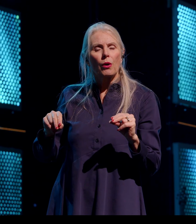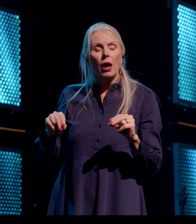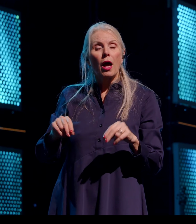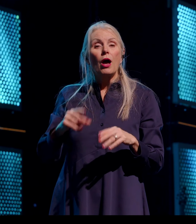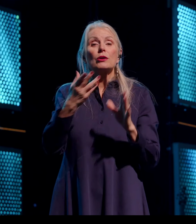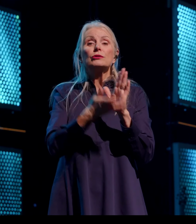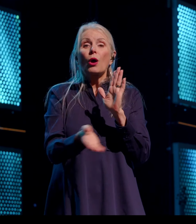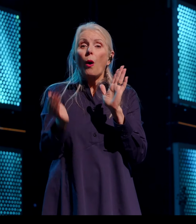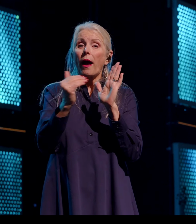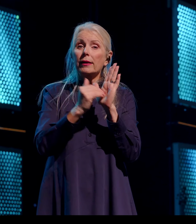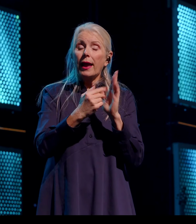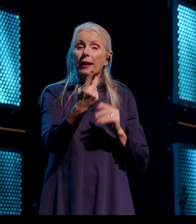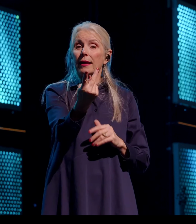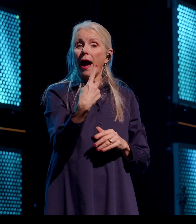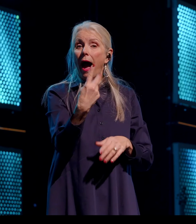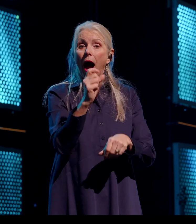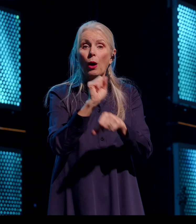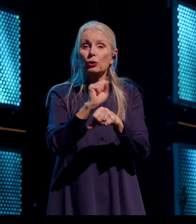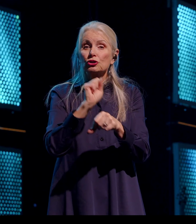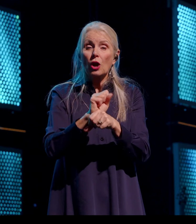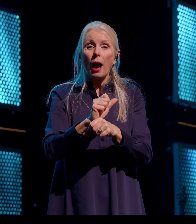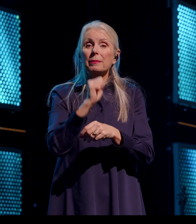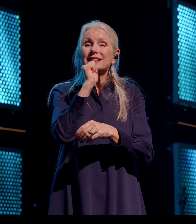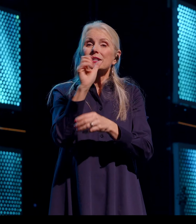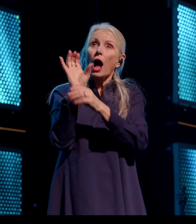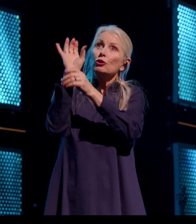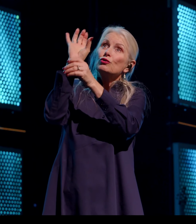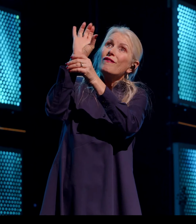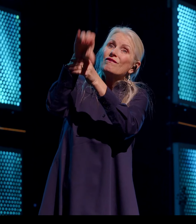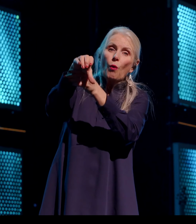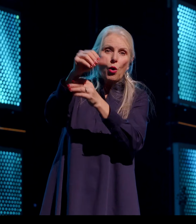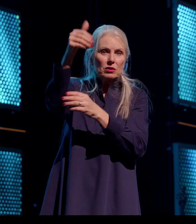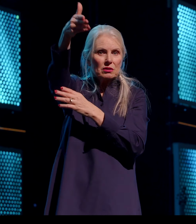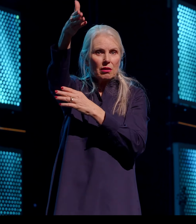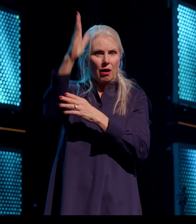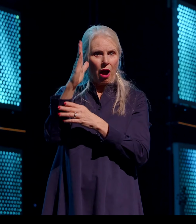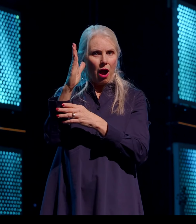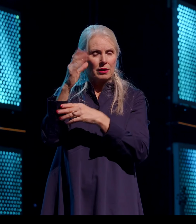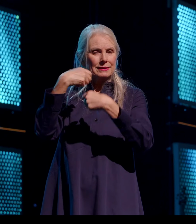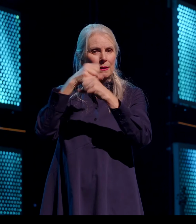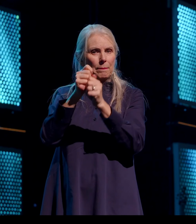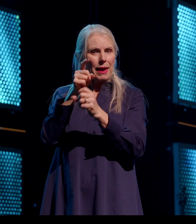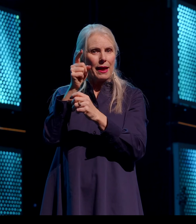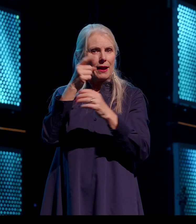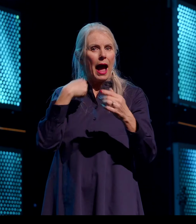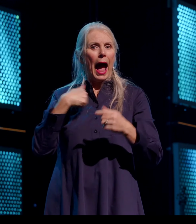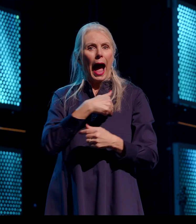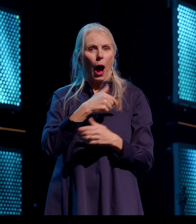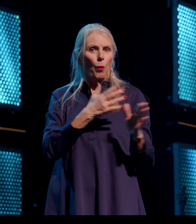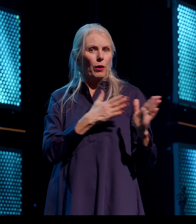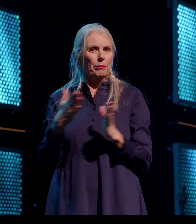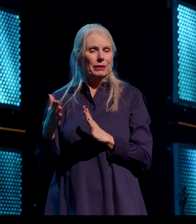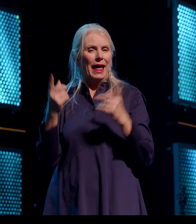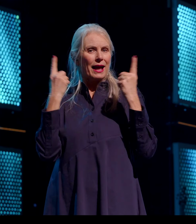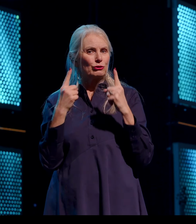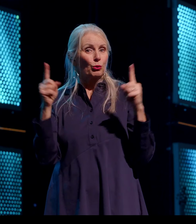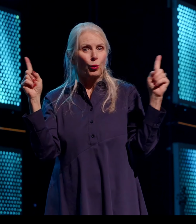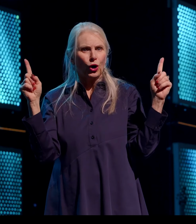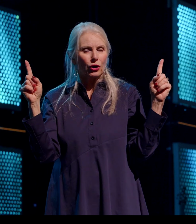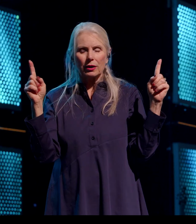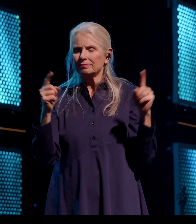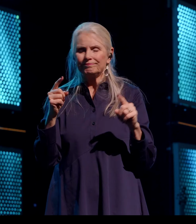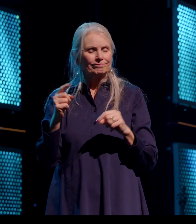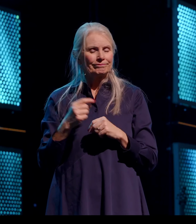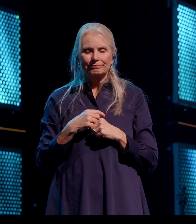Once again, our job is not to force God's hand to happen and make our plans work.